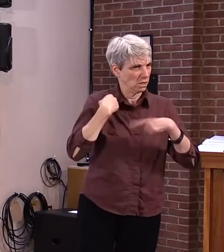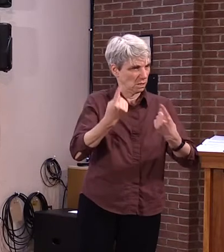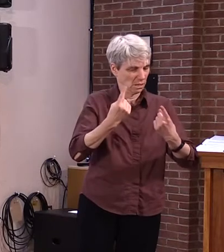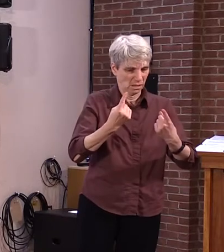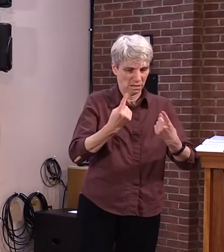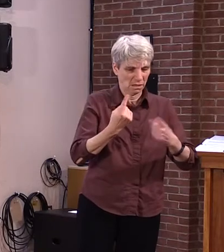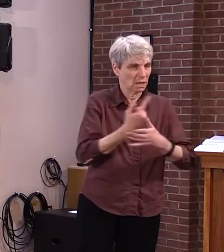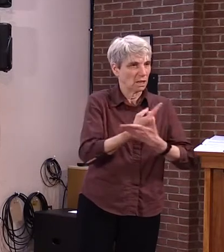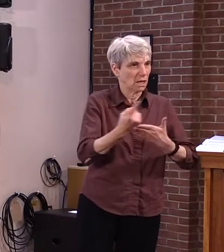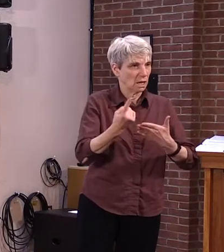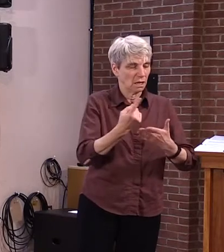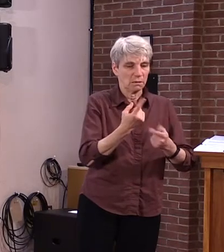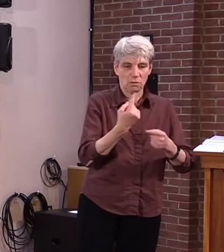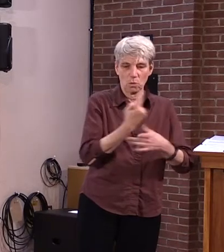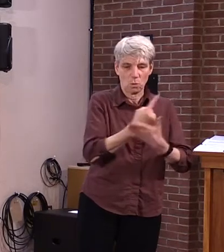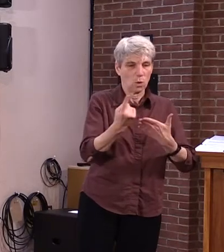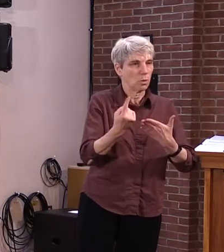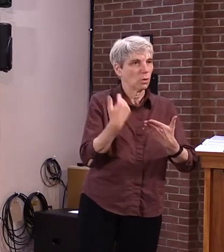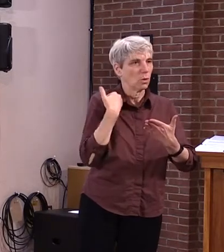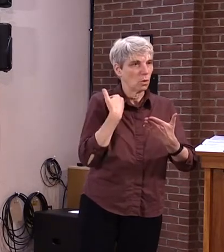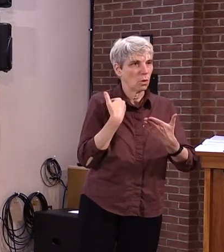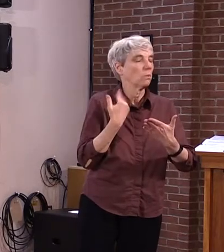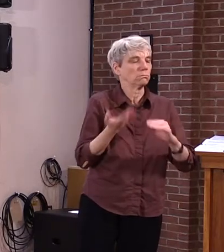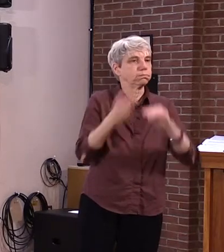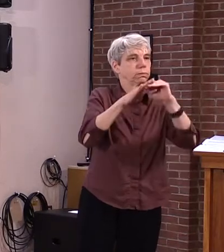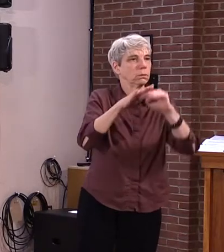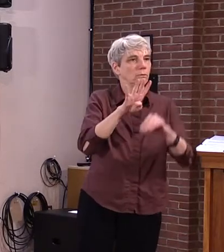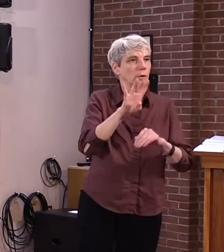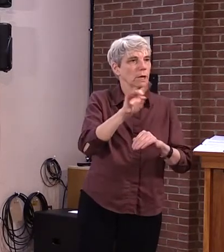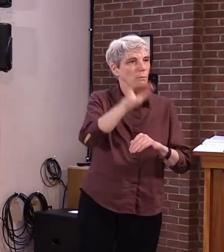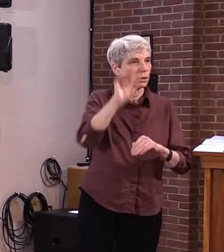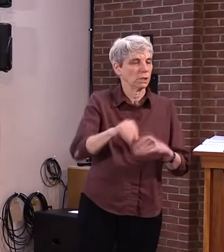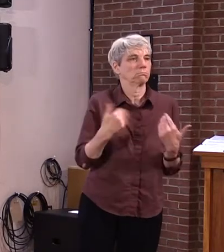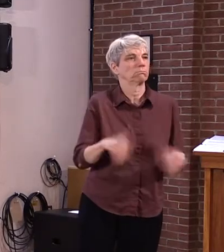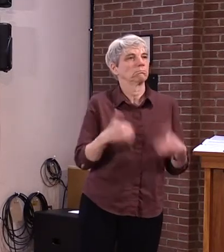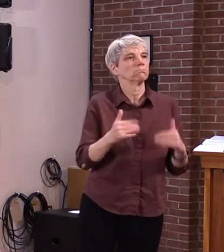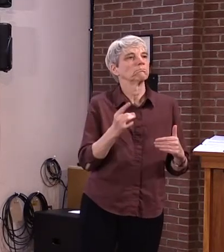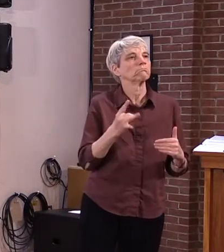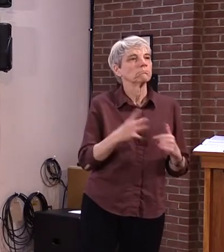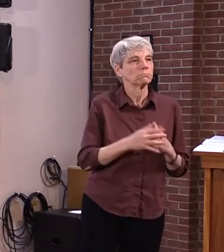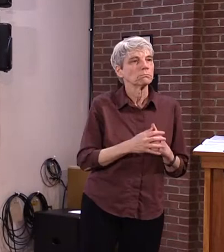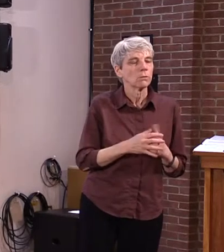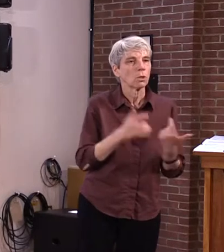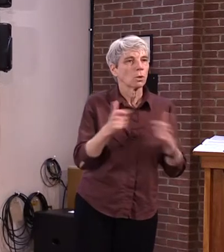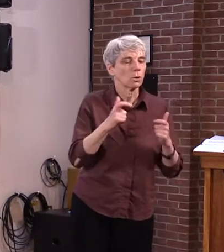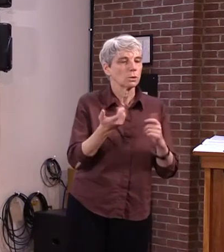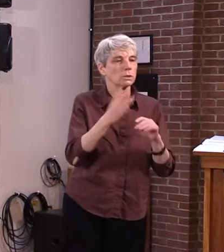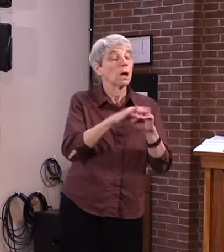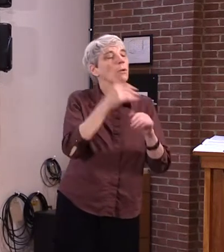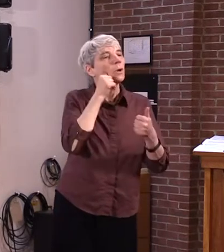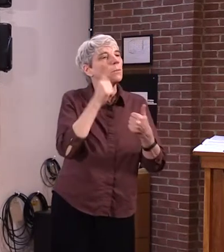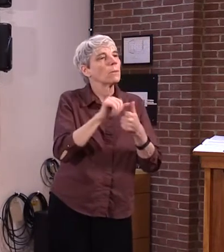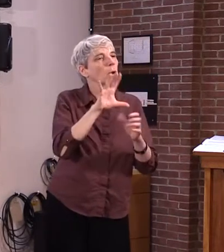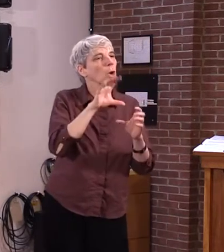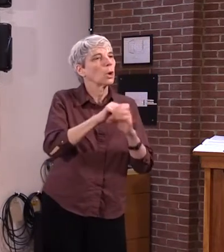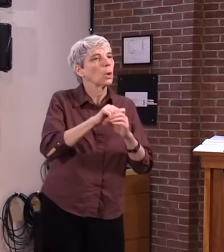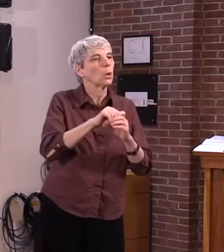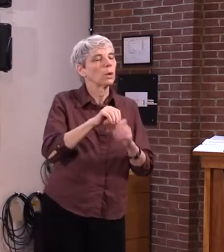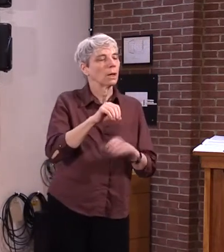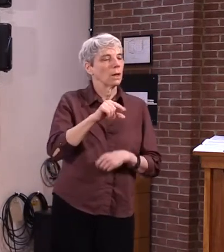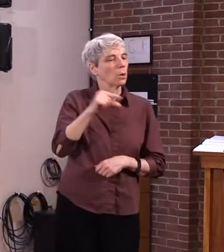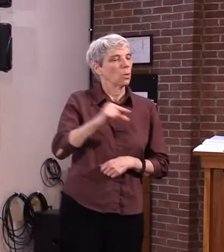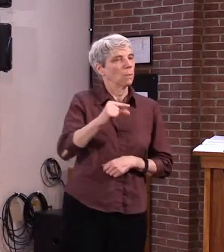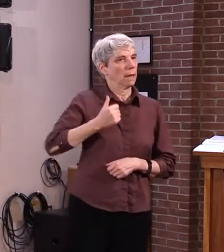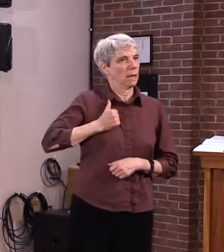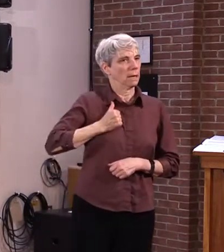more cases this week than last week. And we've mentioned this in the past, but we include Quebec in this total, but even removing